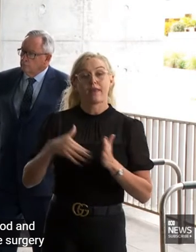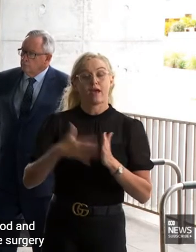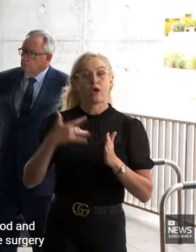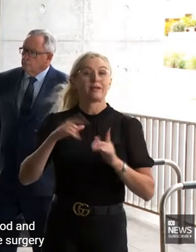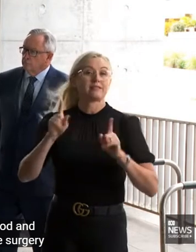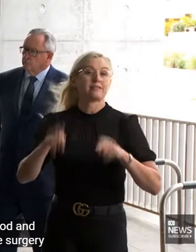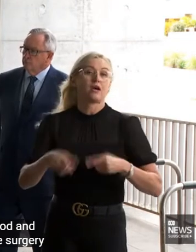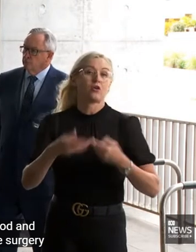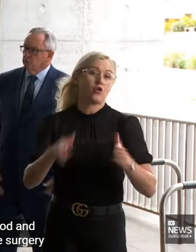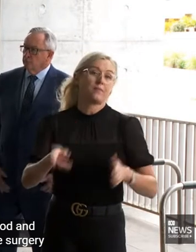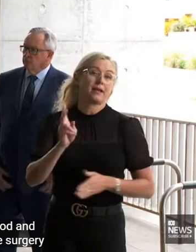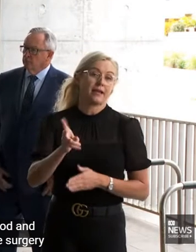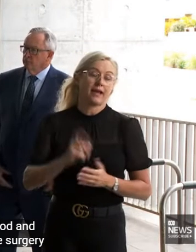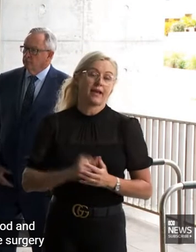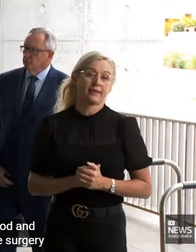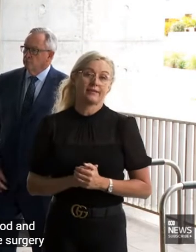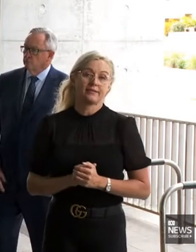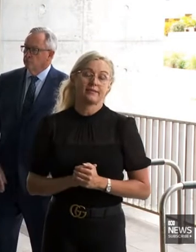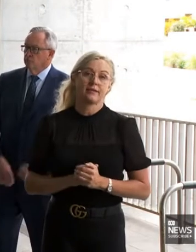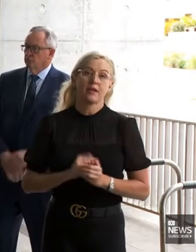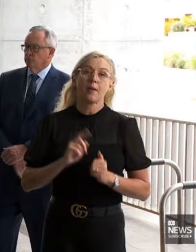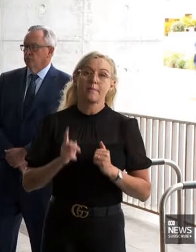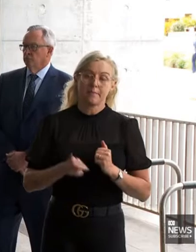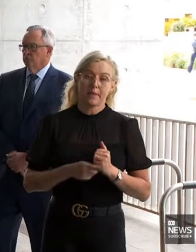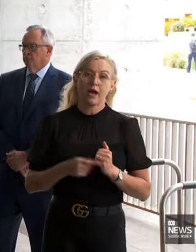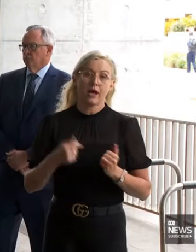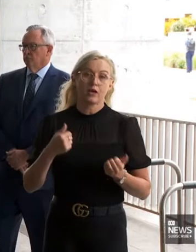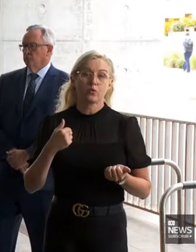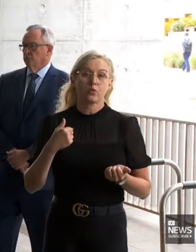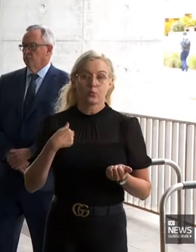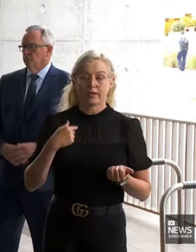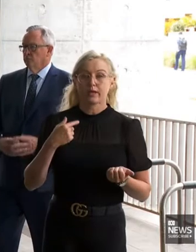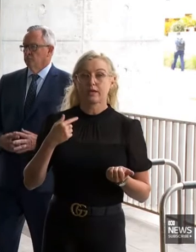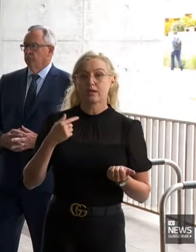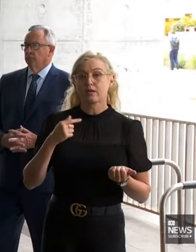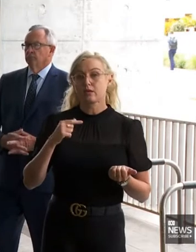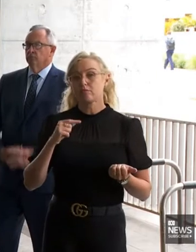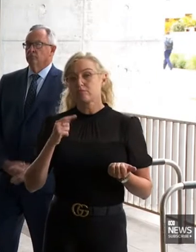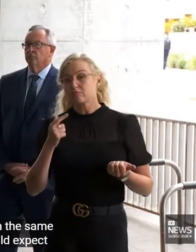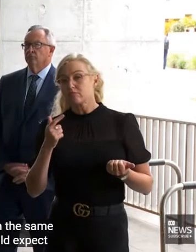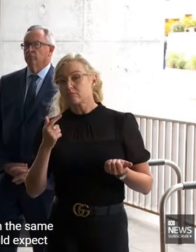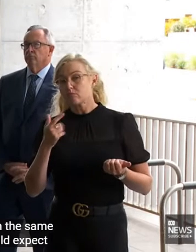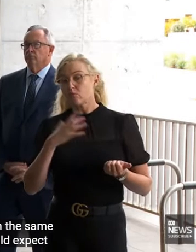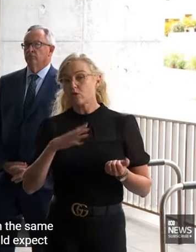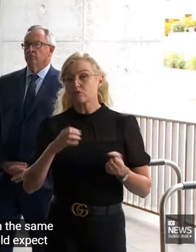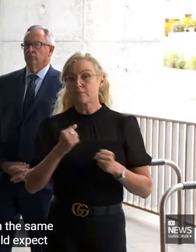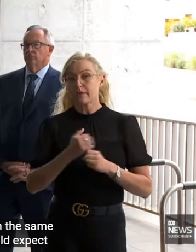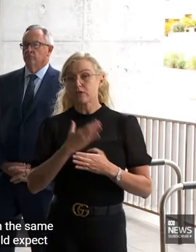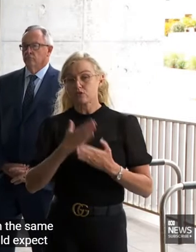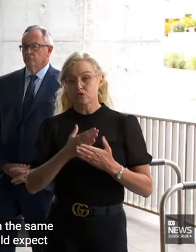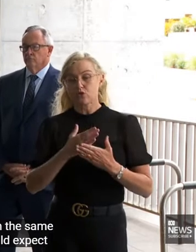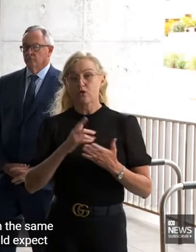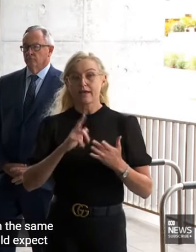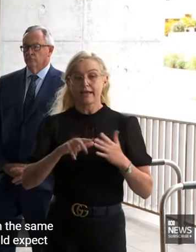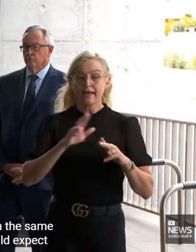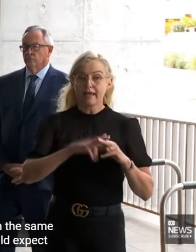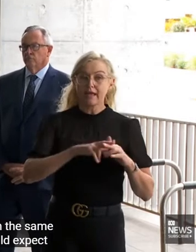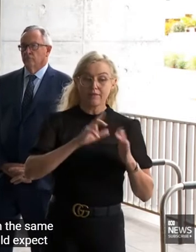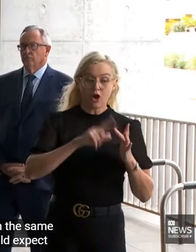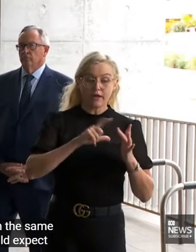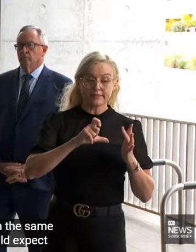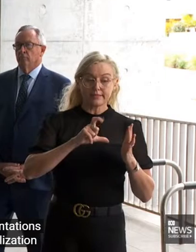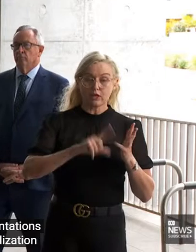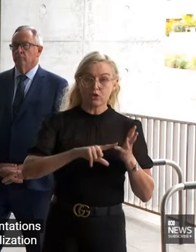forward. As we will end up being in the same position if, as we would expect, that ICU presentations increase